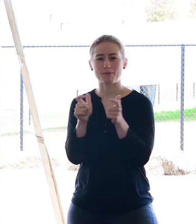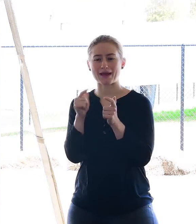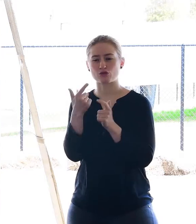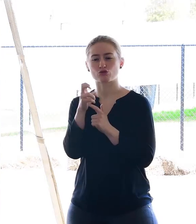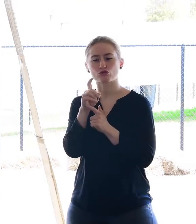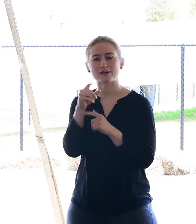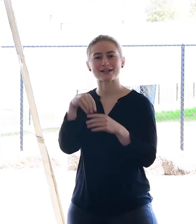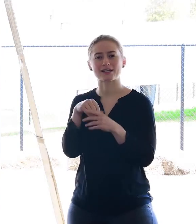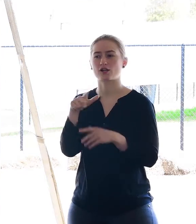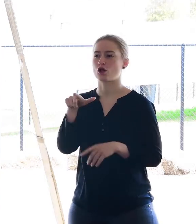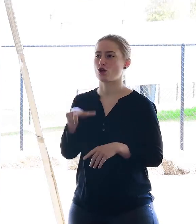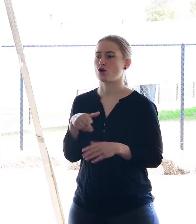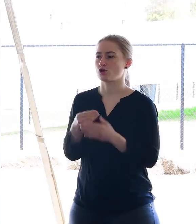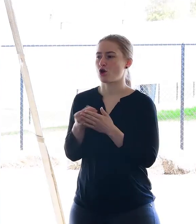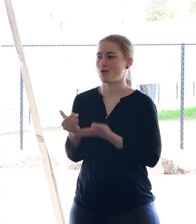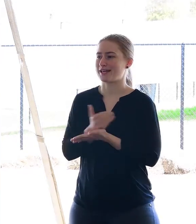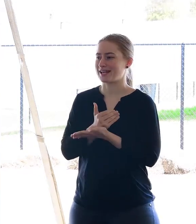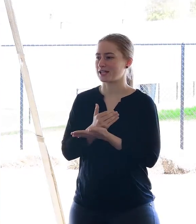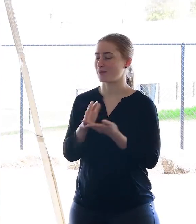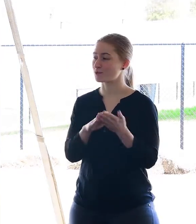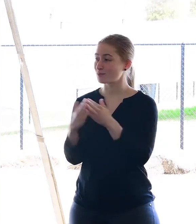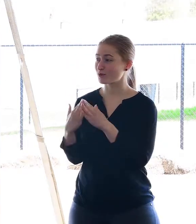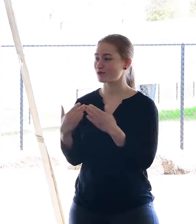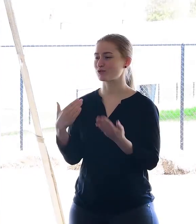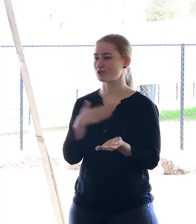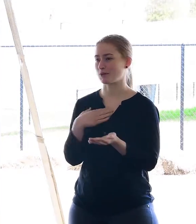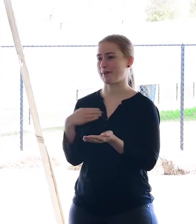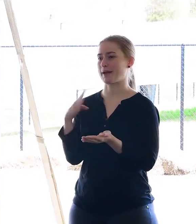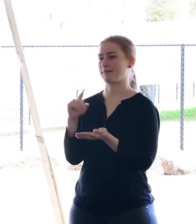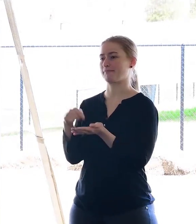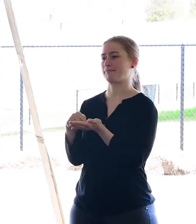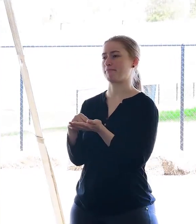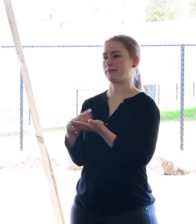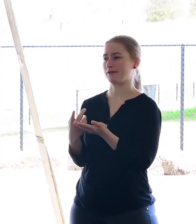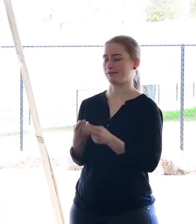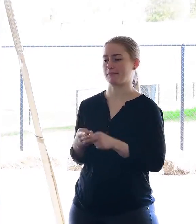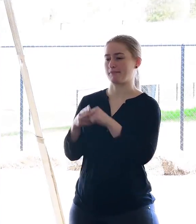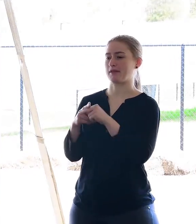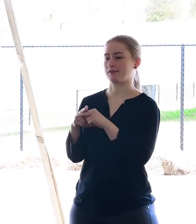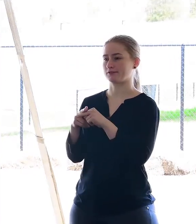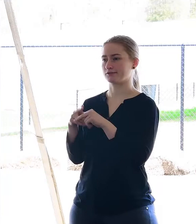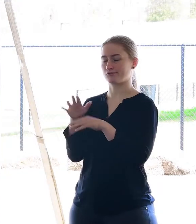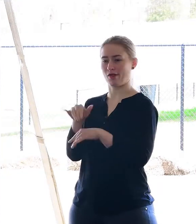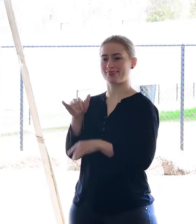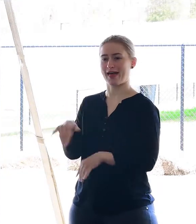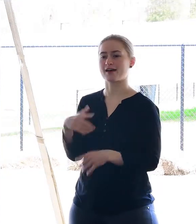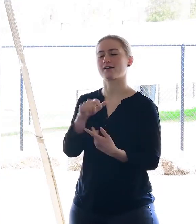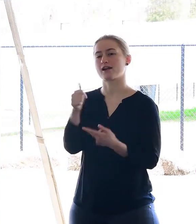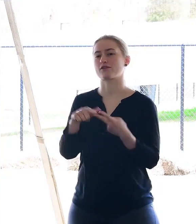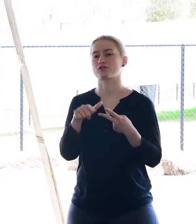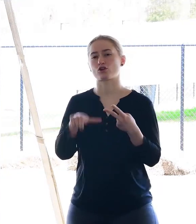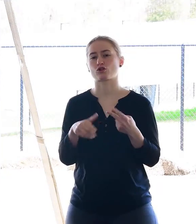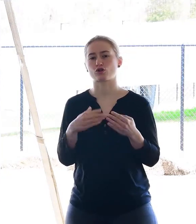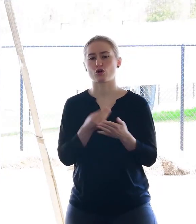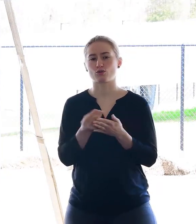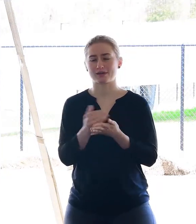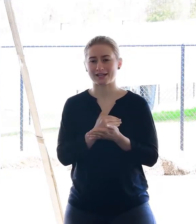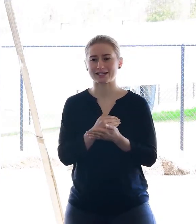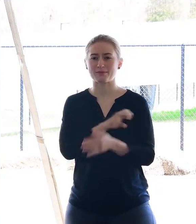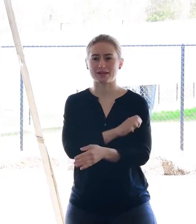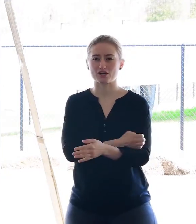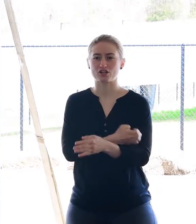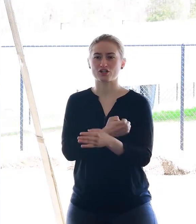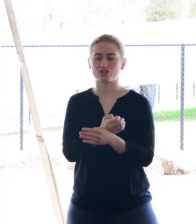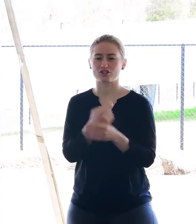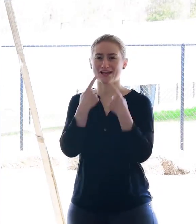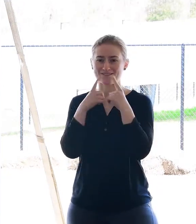in low-income communities, and so my bill builds on that, and another one that's about low-income energy efficiency, making sure our energy